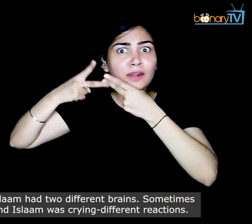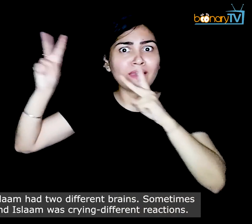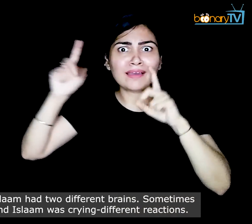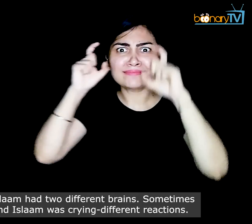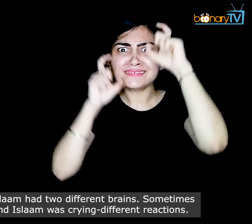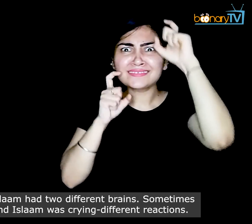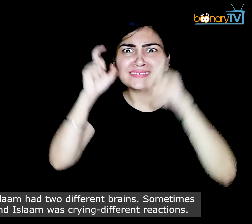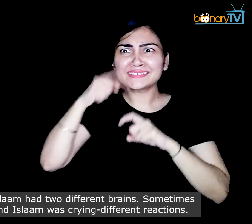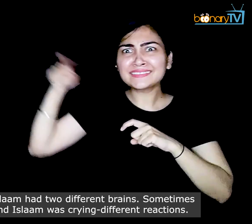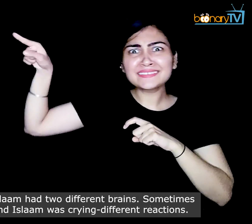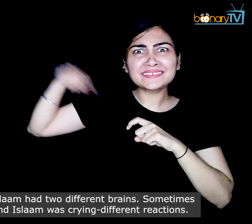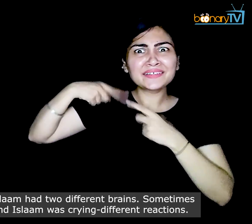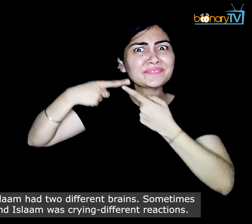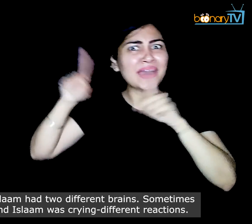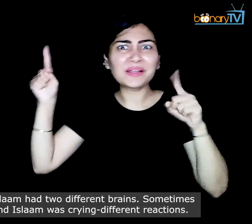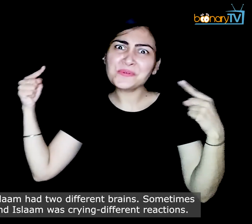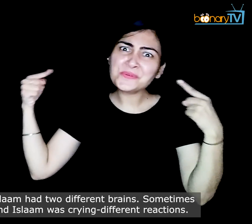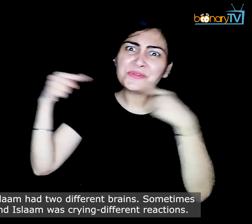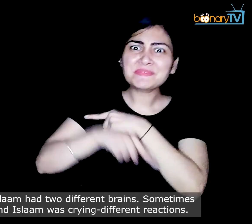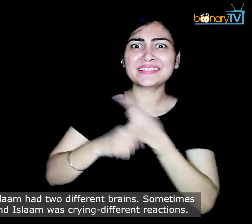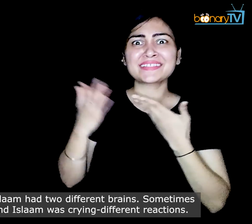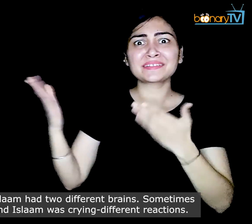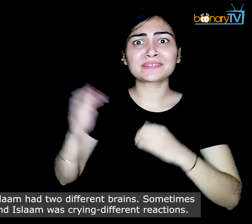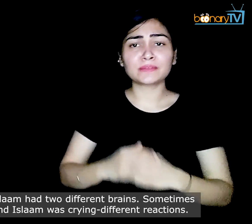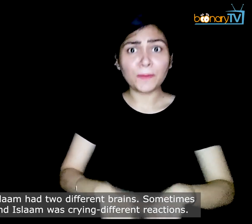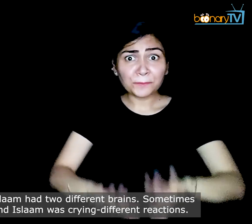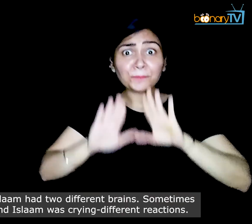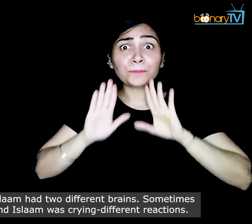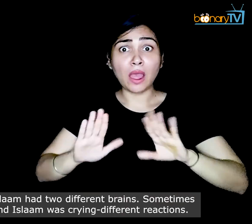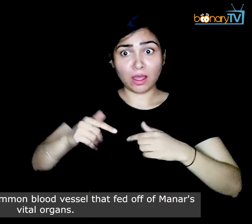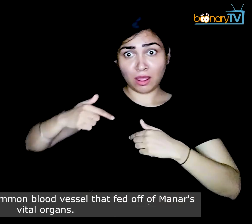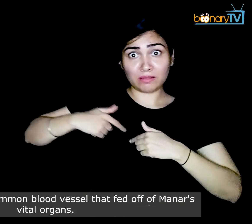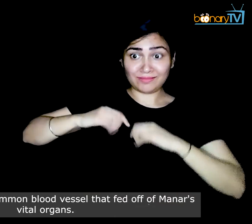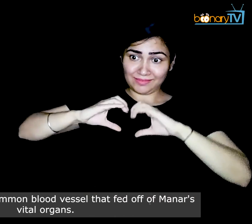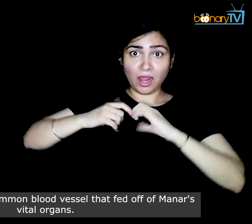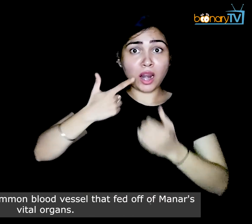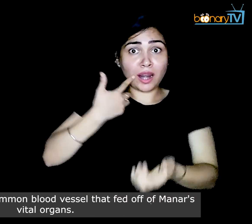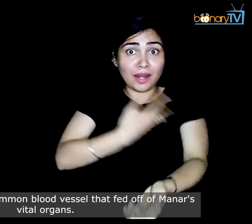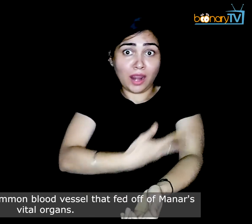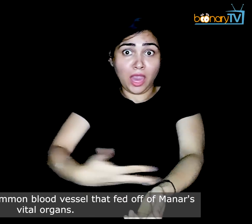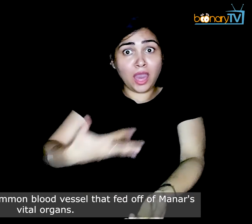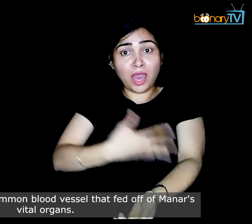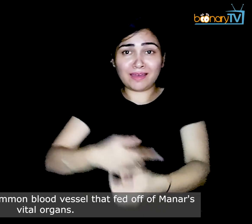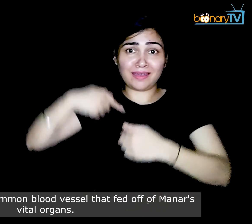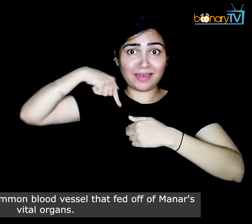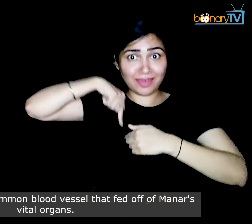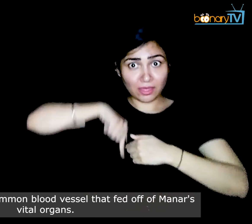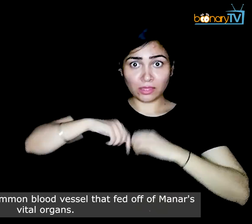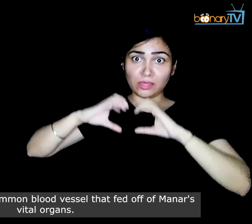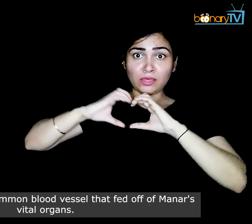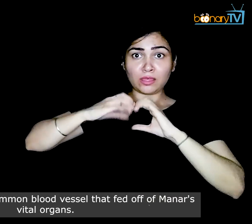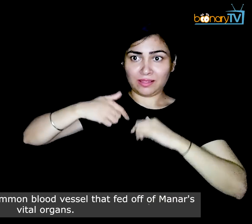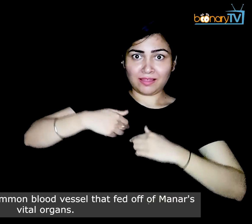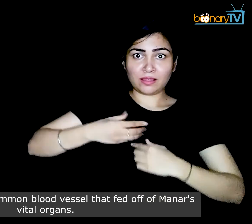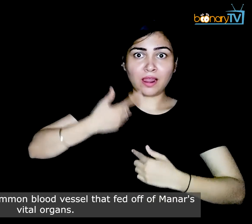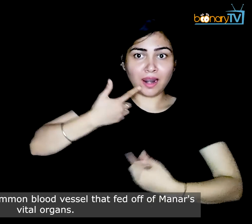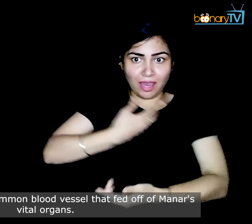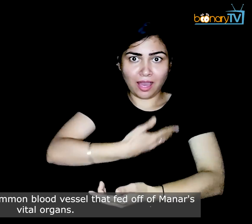was crying. Different reactions. The twins shared a common blood vessel that fed